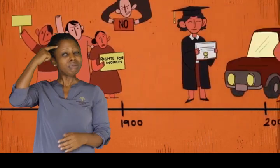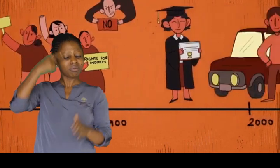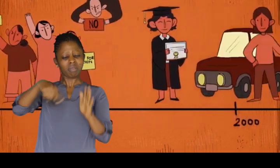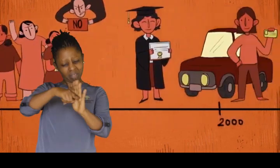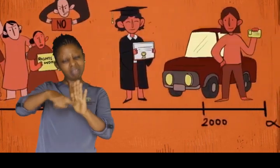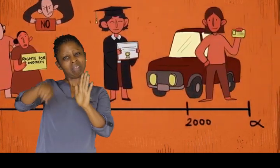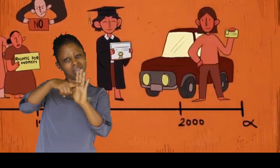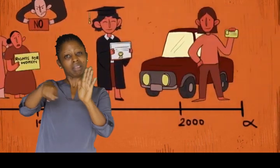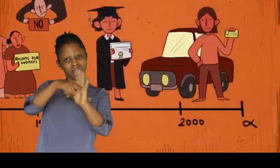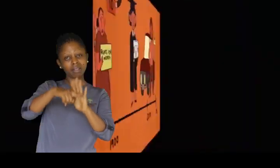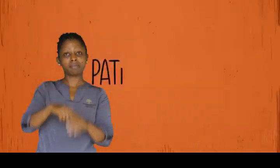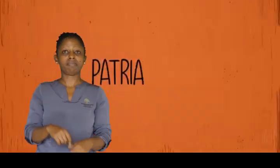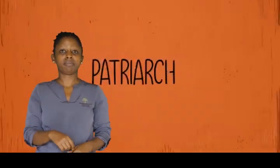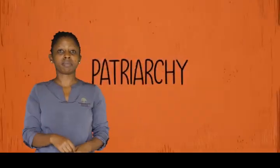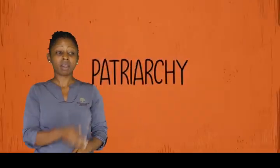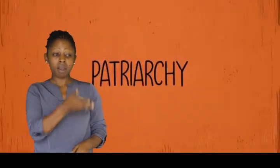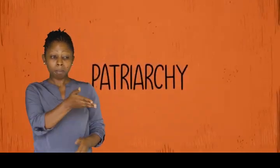equality has been achieved.